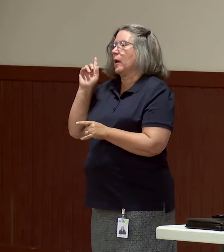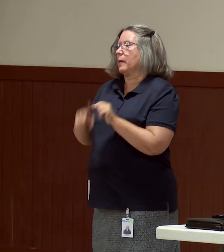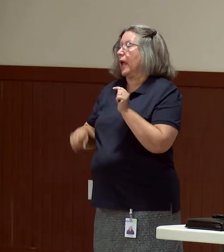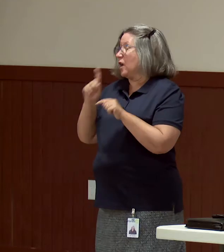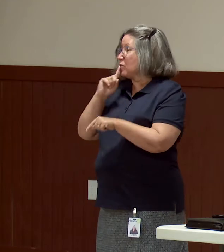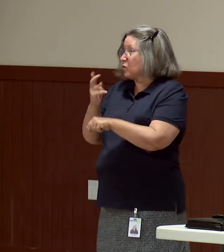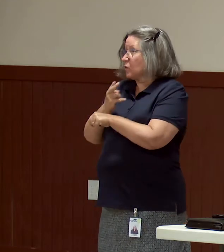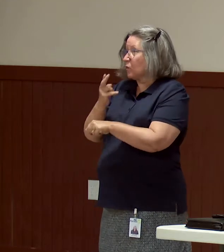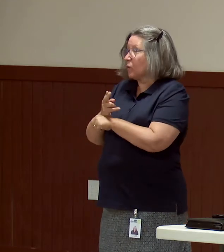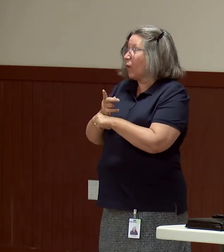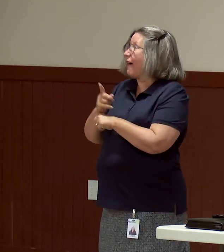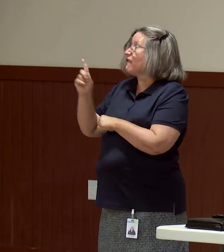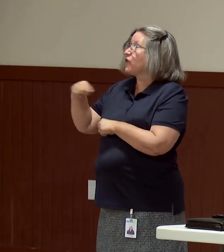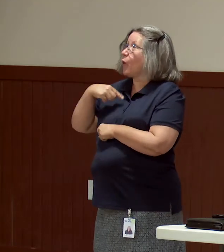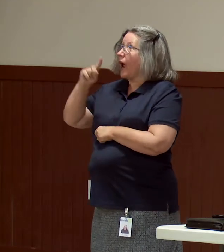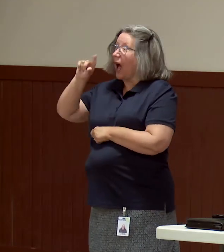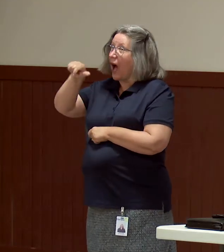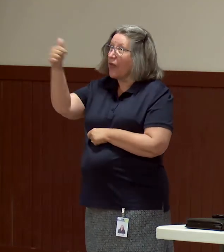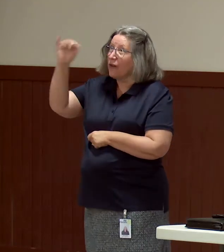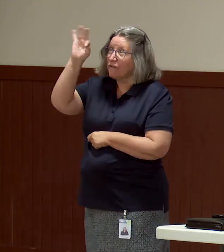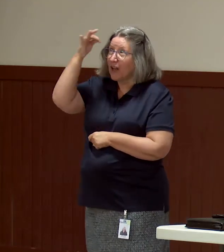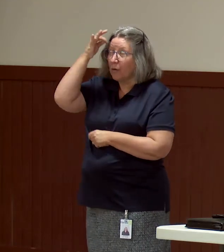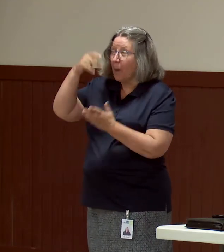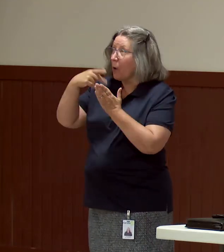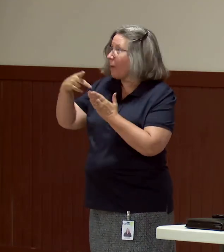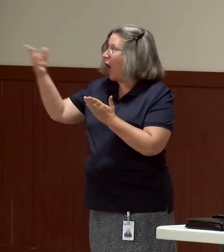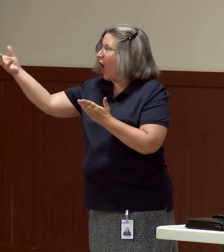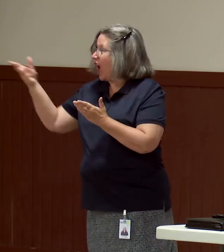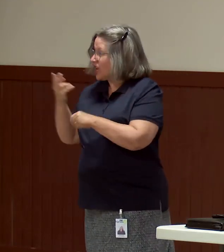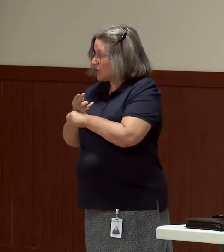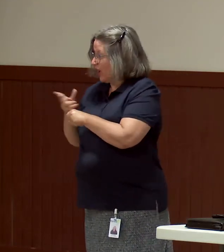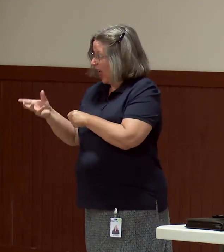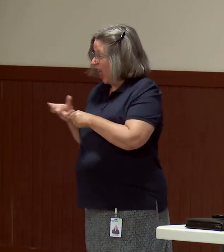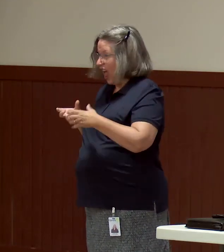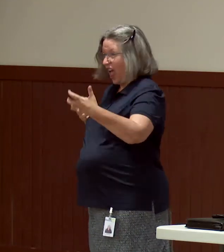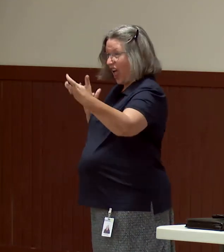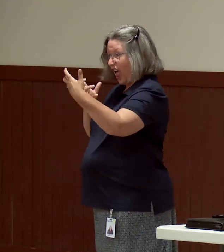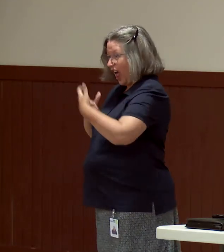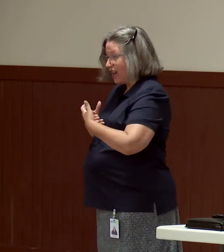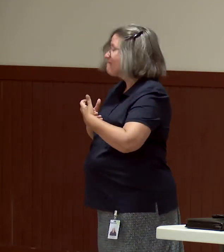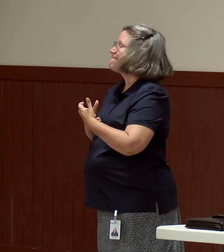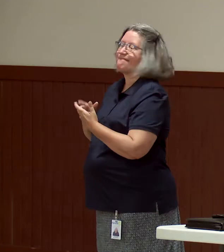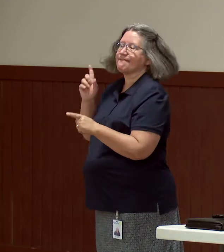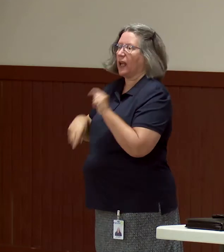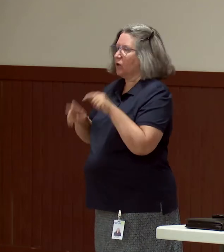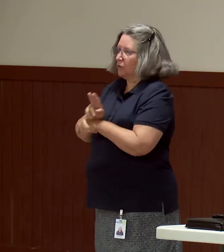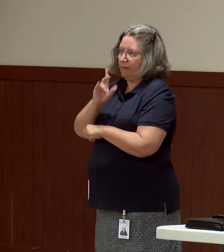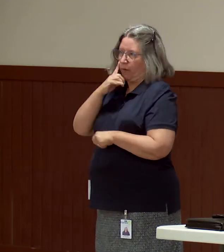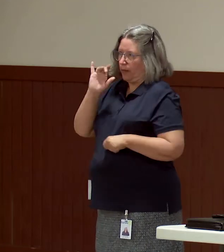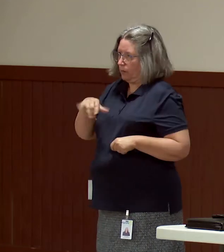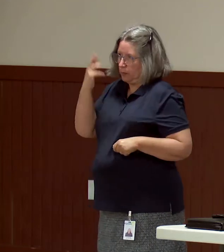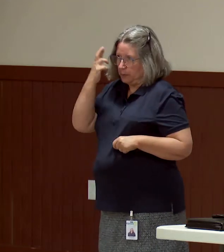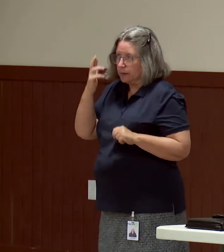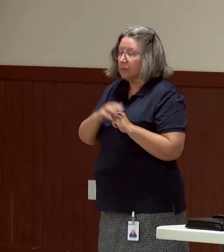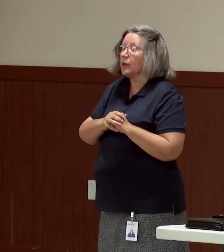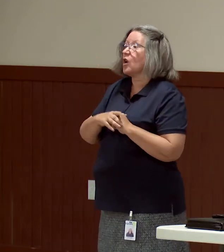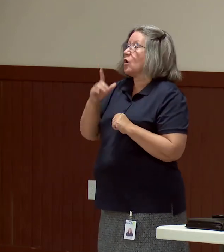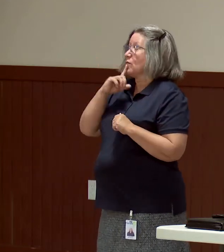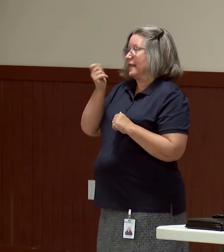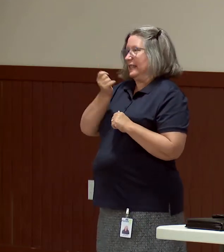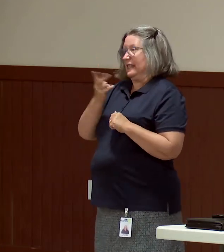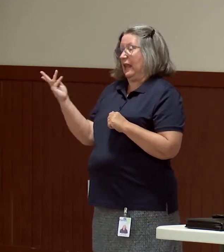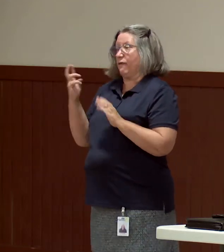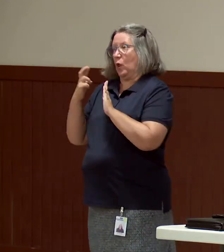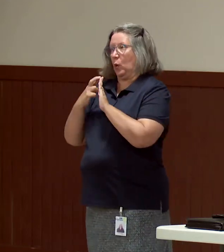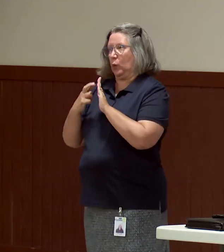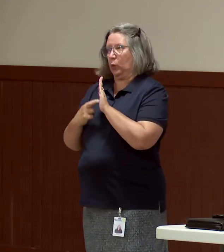funds for other federal programs. The money does come along with some pretty stringent reporting requirements, and if we're found to